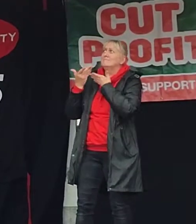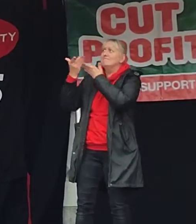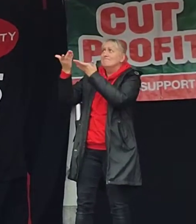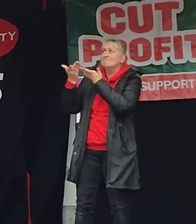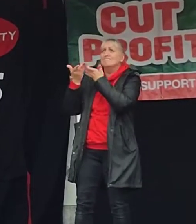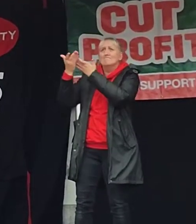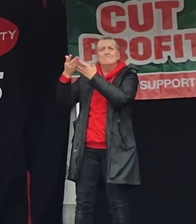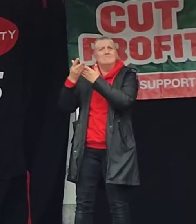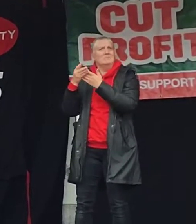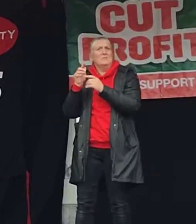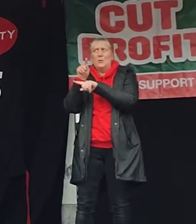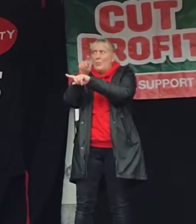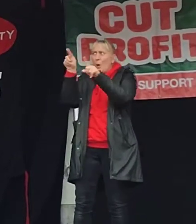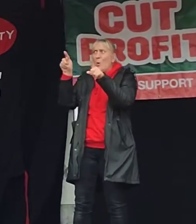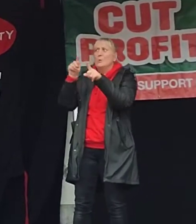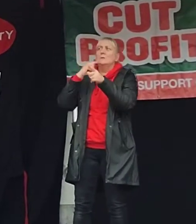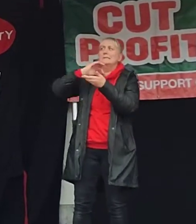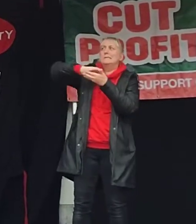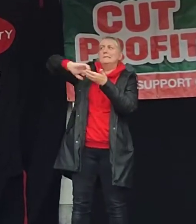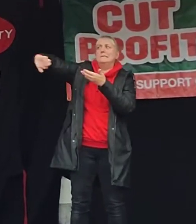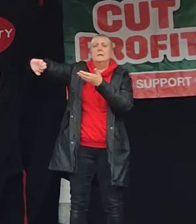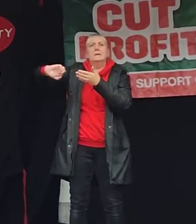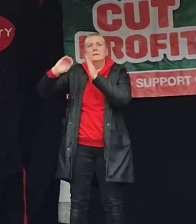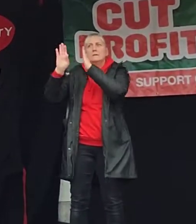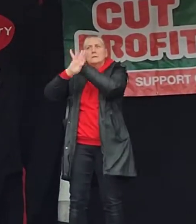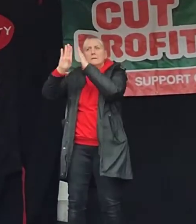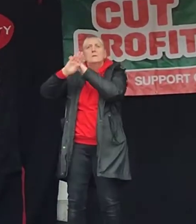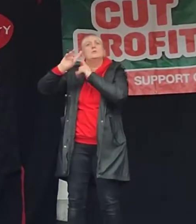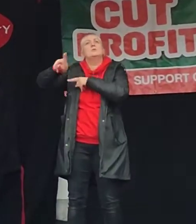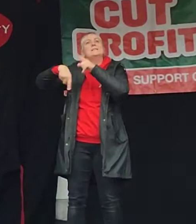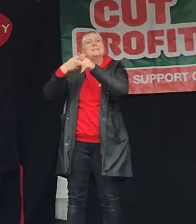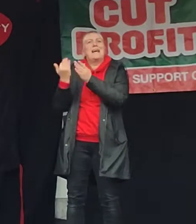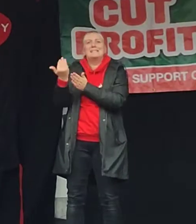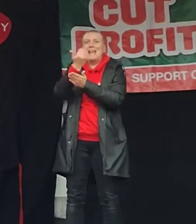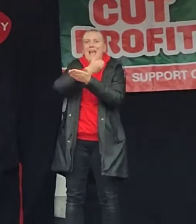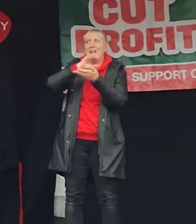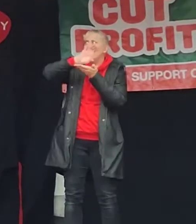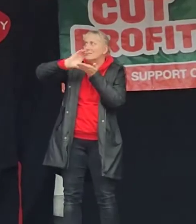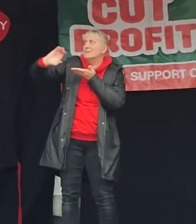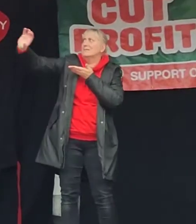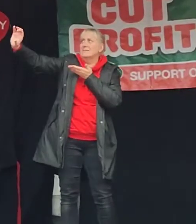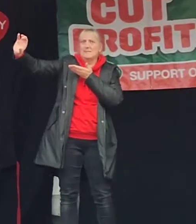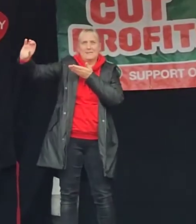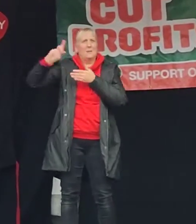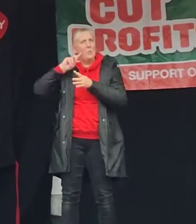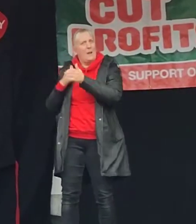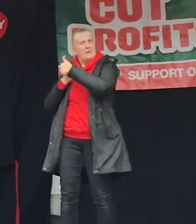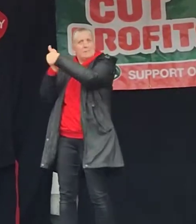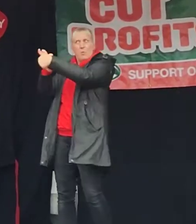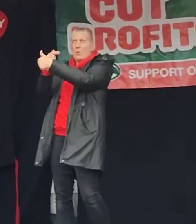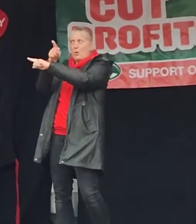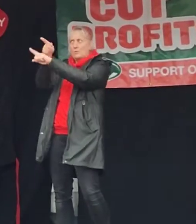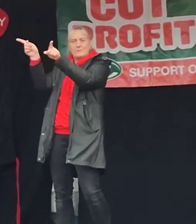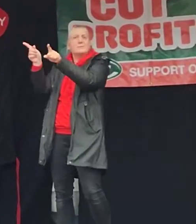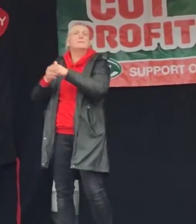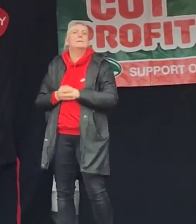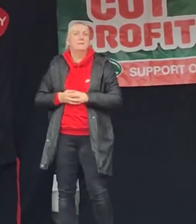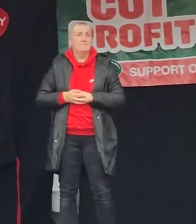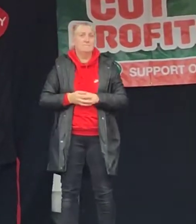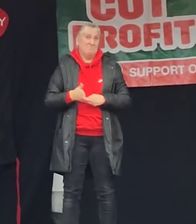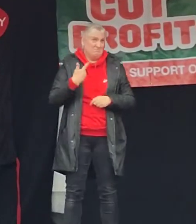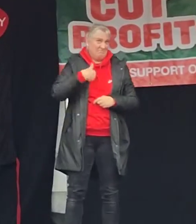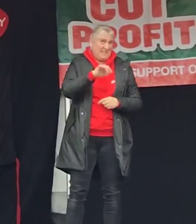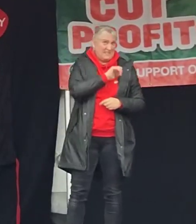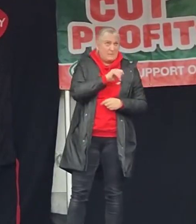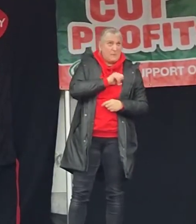avoiding tax and putting their money into tax havens. I suspect it will be another